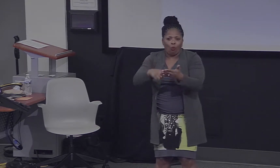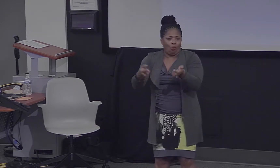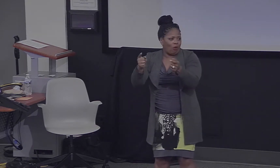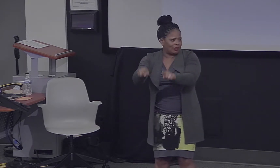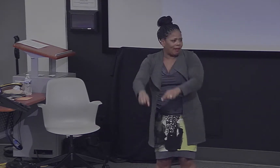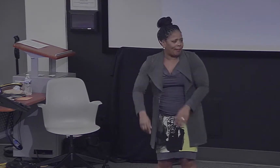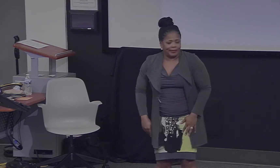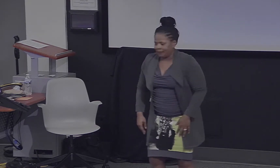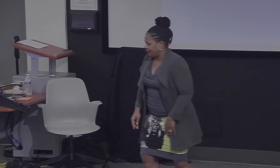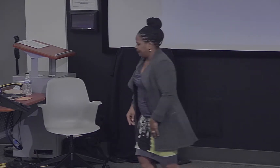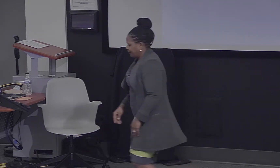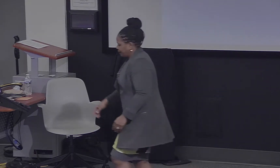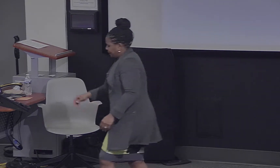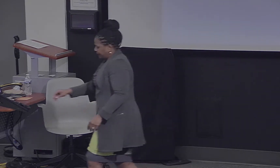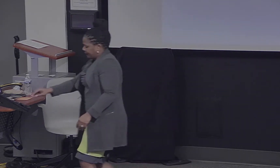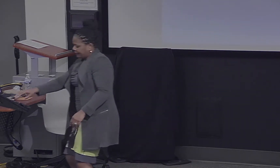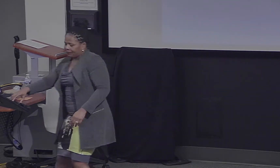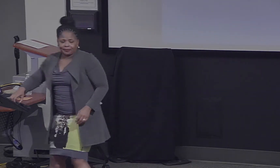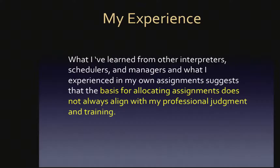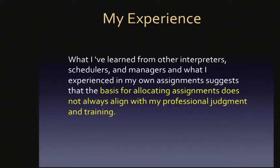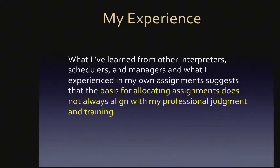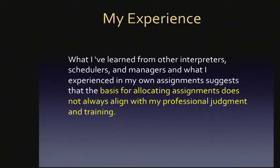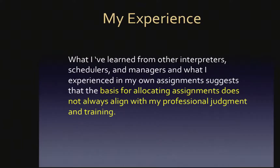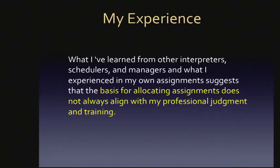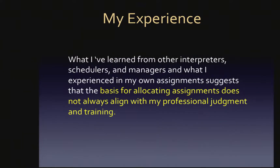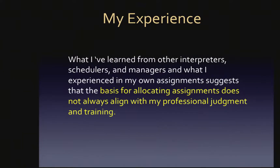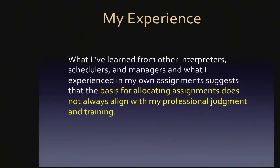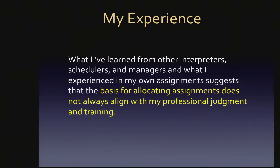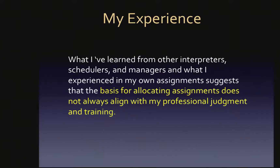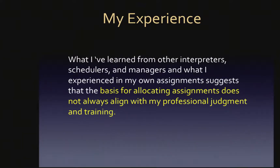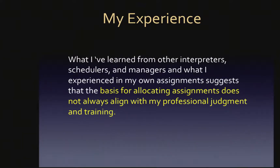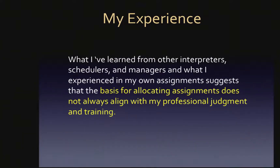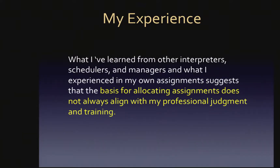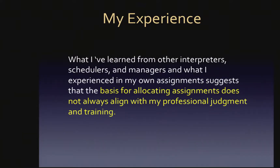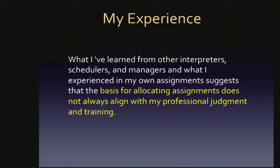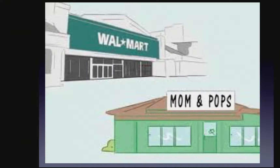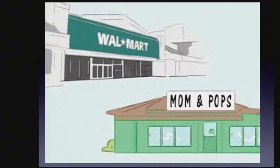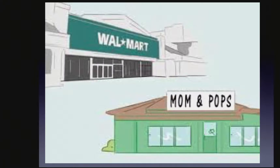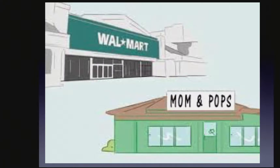then look at this whole process of actually scheduling interpreters.